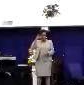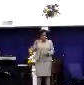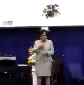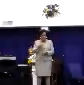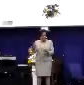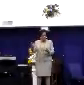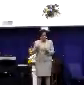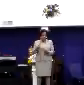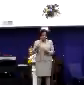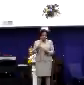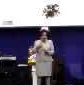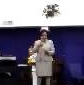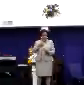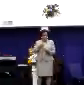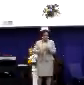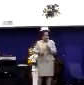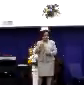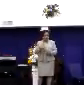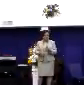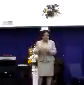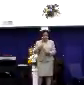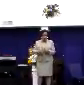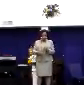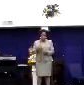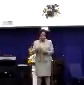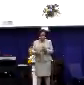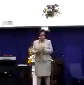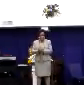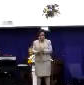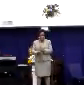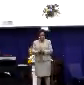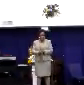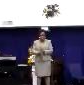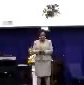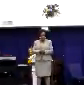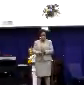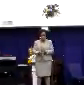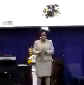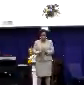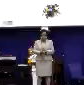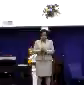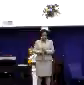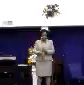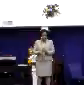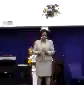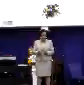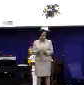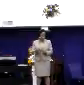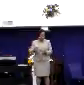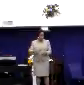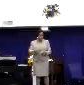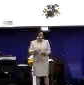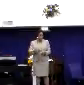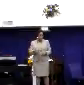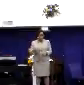get a trade. Amen. And the reason I tell them to get a trade is because some kind of way, amen, you got to be